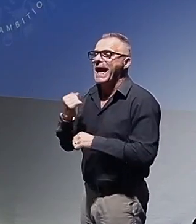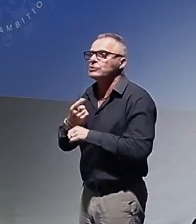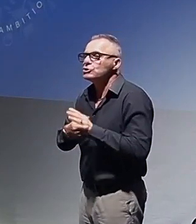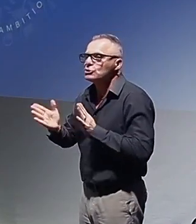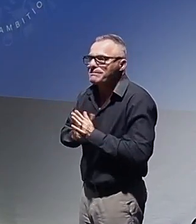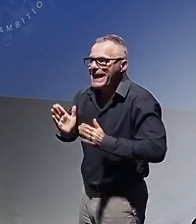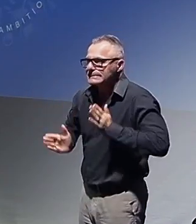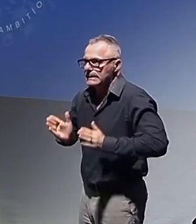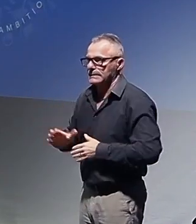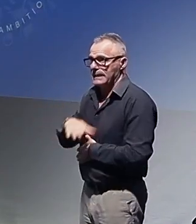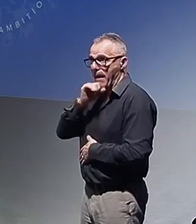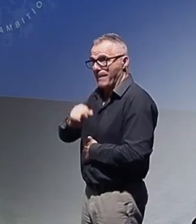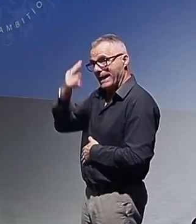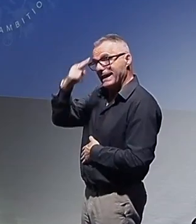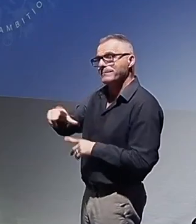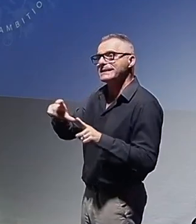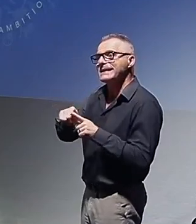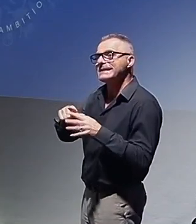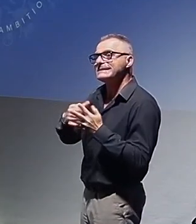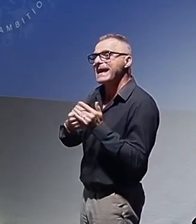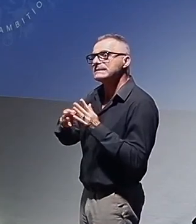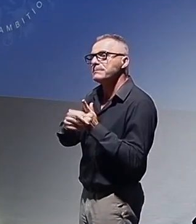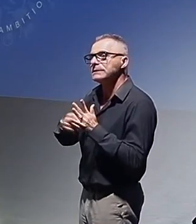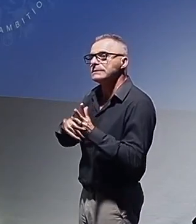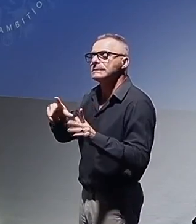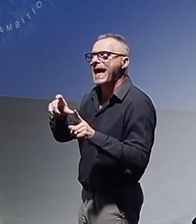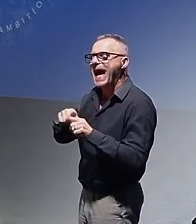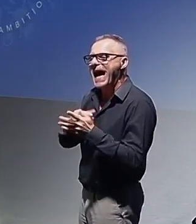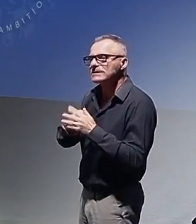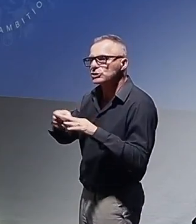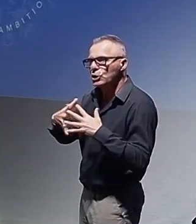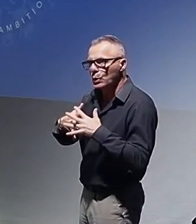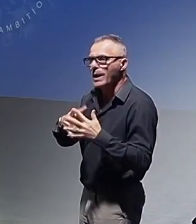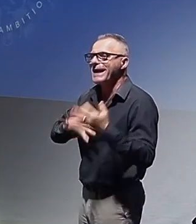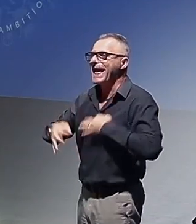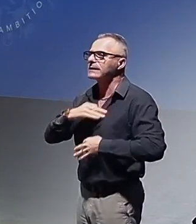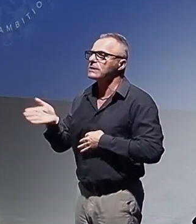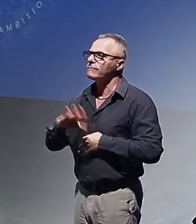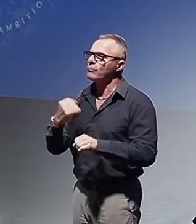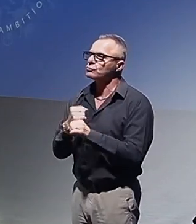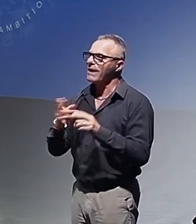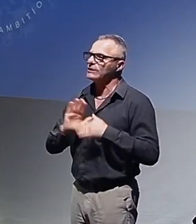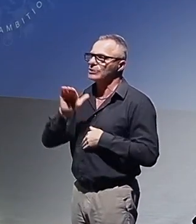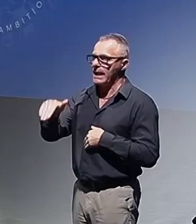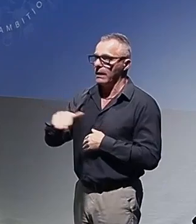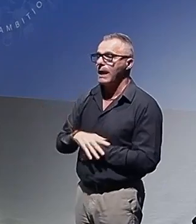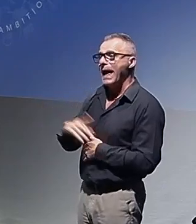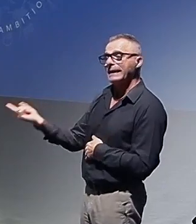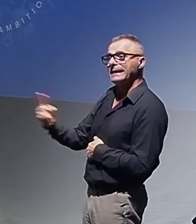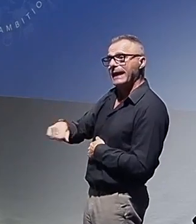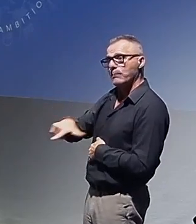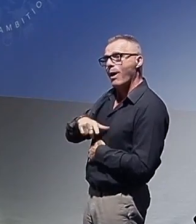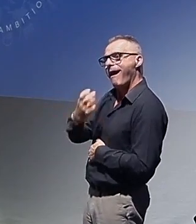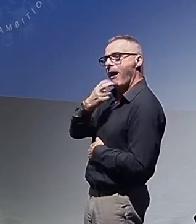was a guy called Desmond Askew, who was an actor, who was in Grange Hill, and he'd been brought along because his auntie was involved in